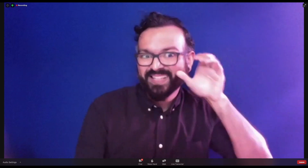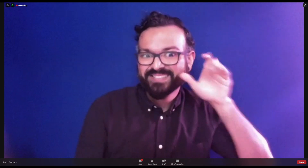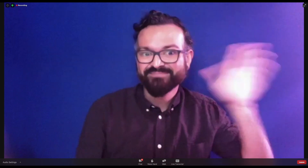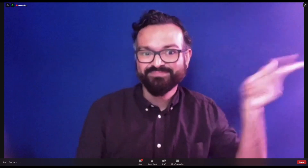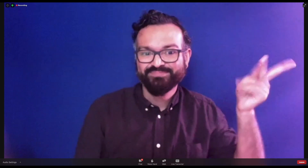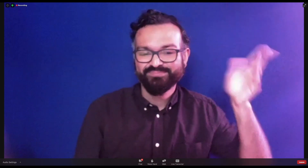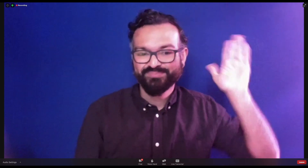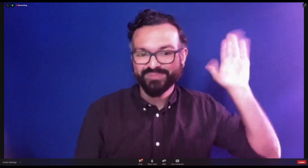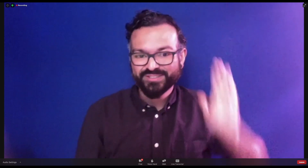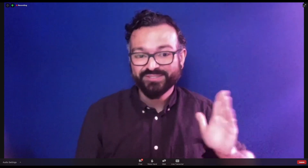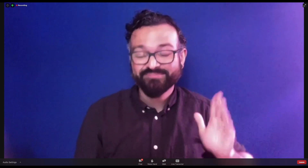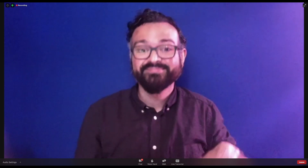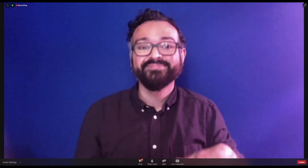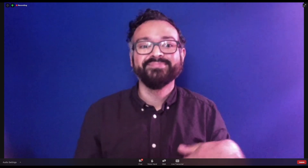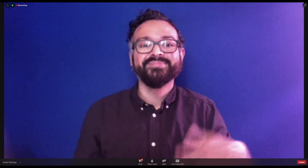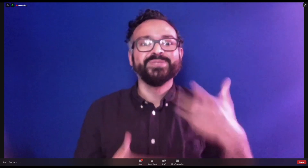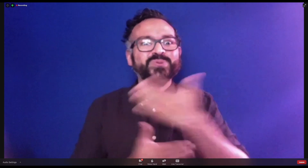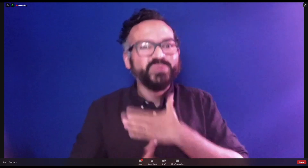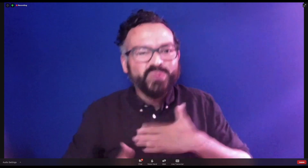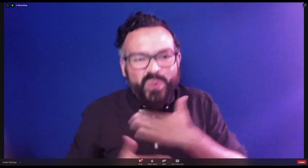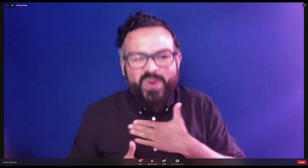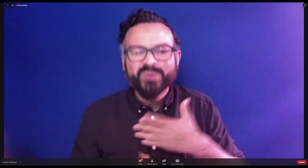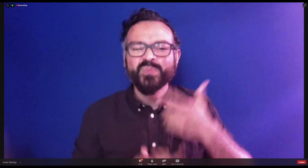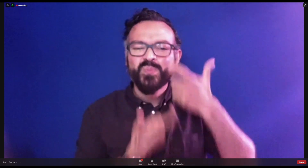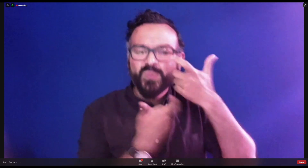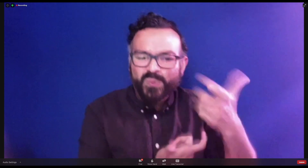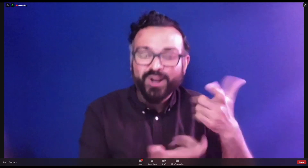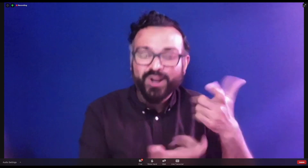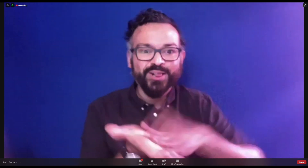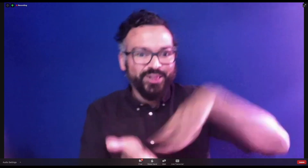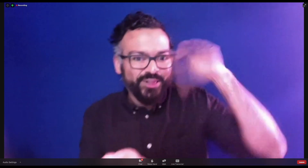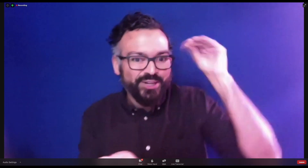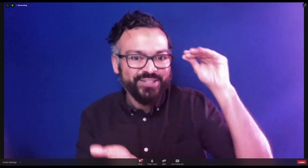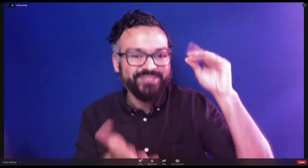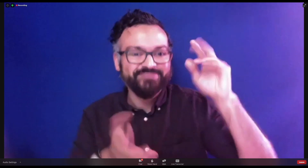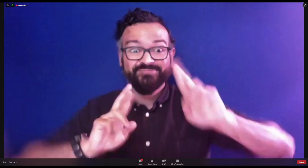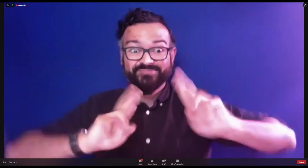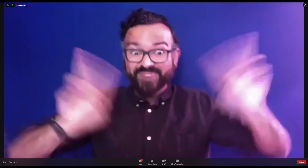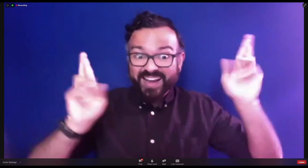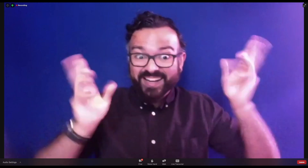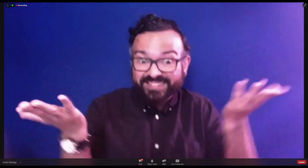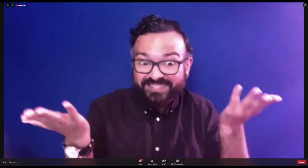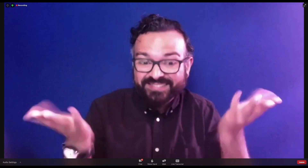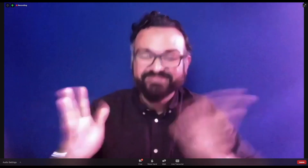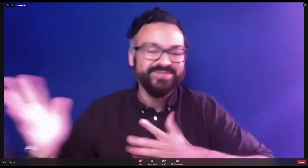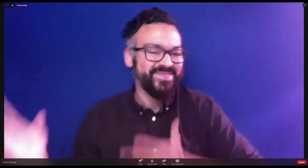learn a lot. Is everyone ready? I'm going to hand it over to Barbara and Alicia.